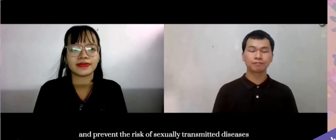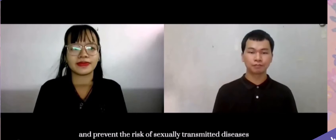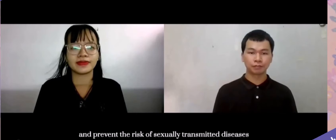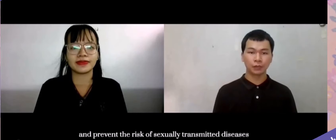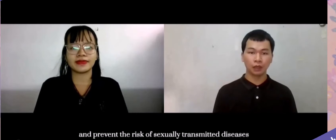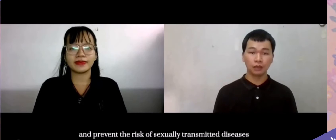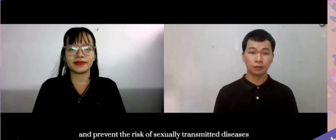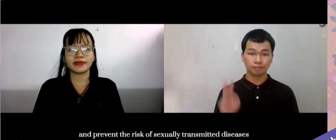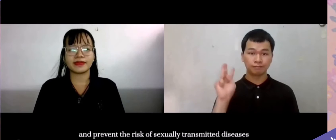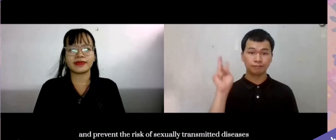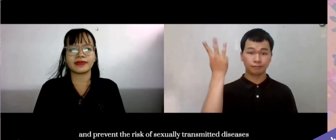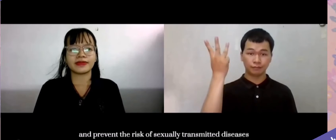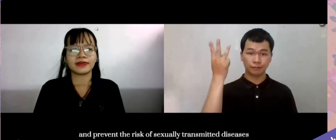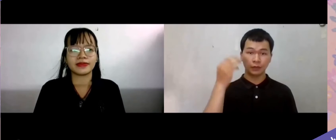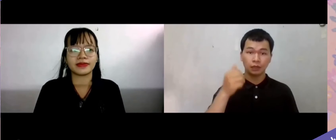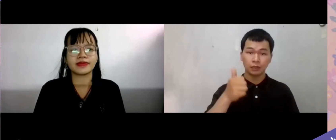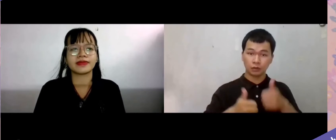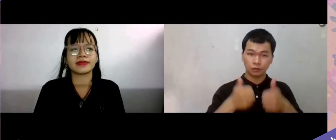both man and woman regardless of their sexual orientations